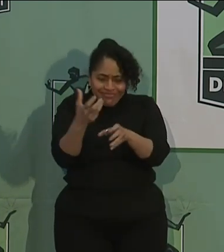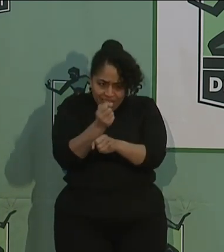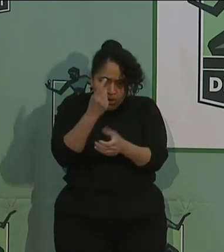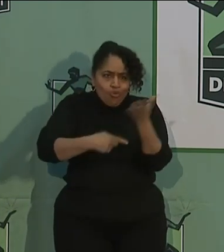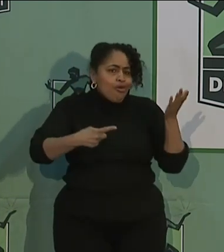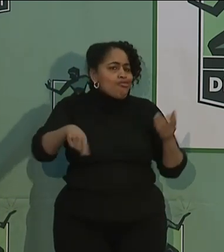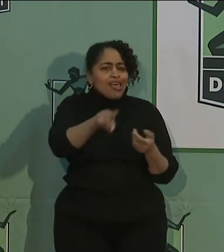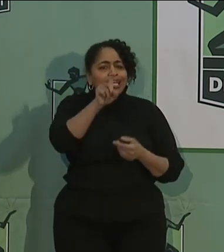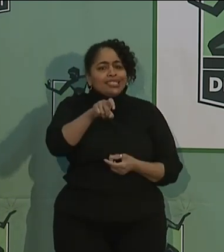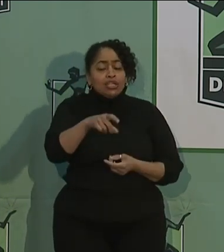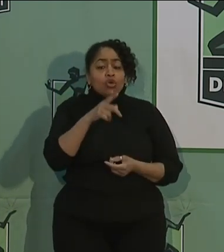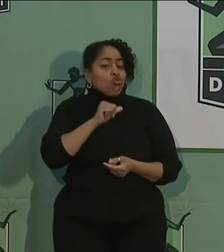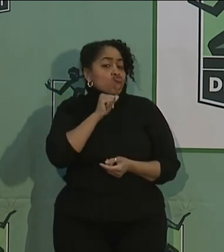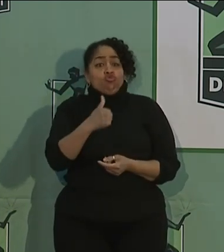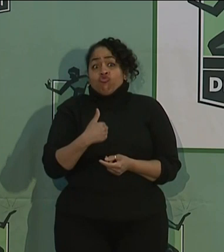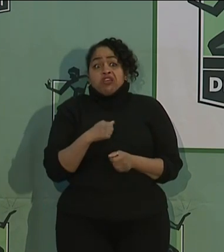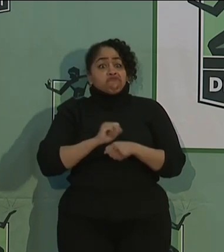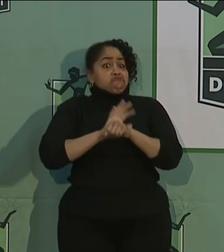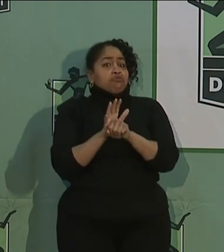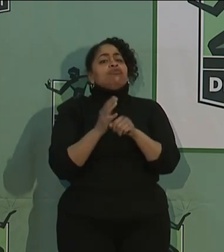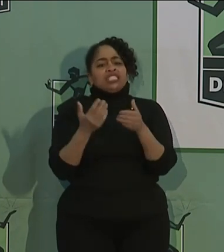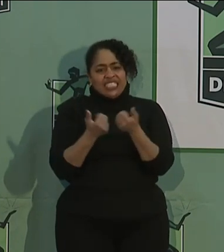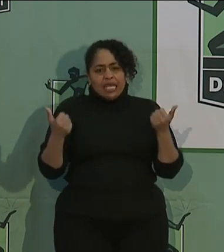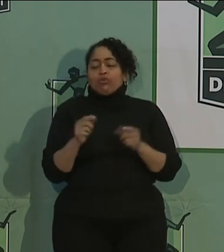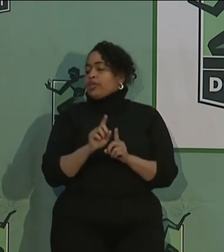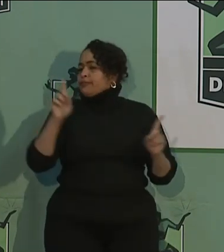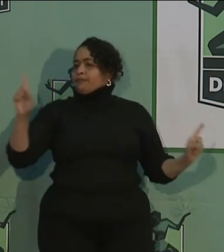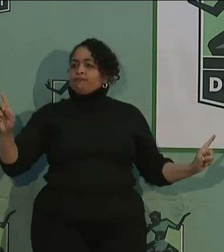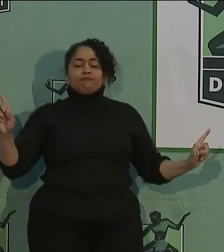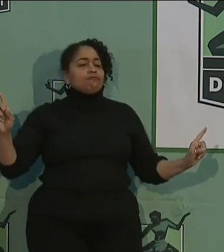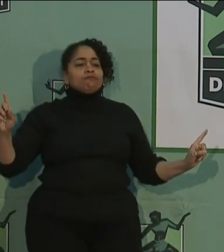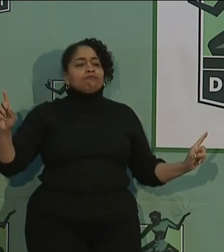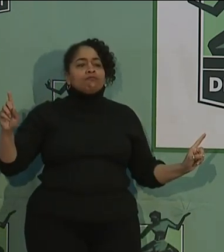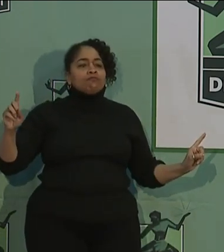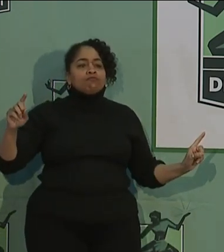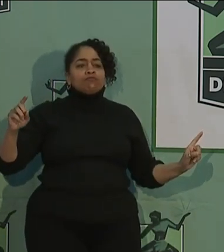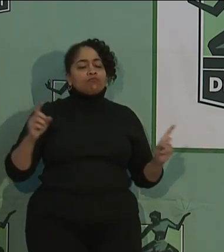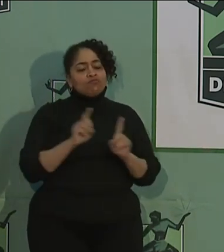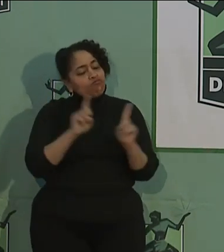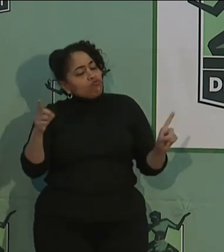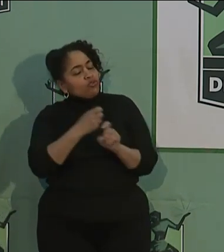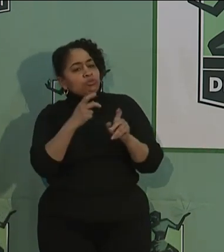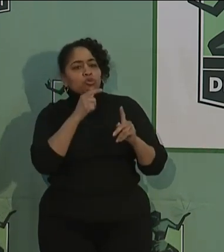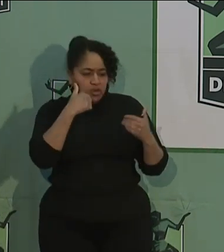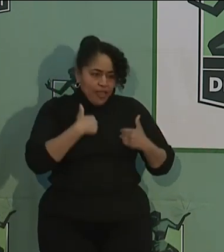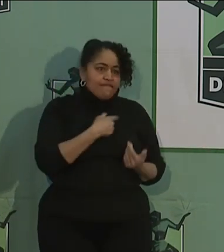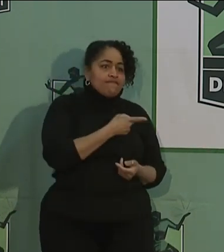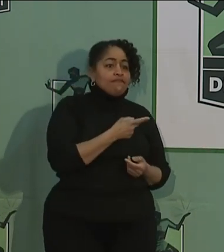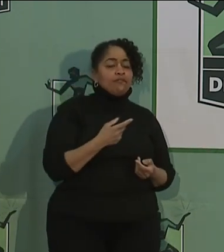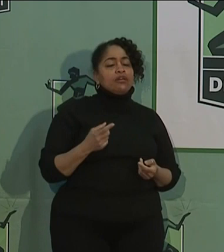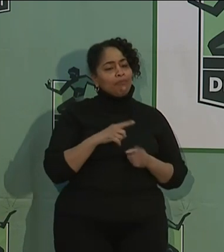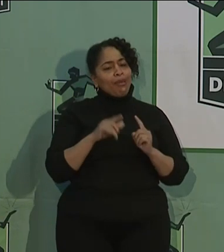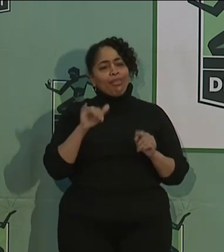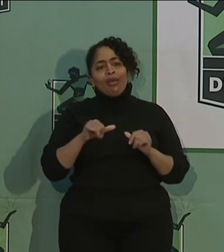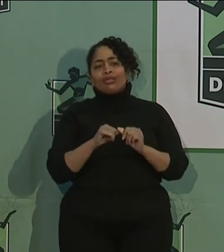care, and those who aren't infected are separated from those who are. But it continues to be a